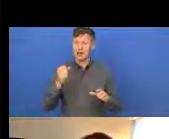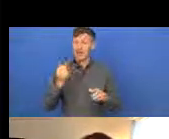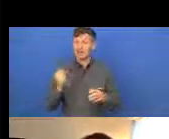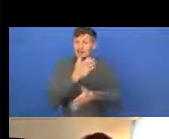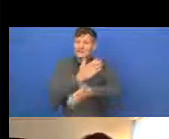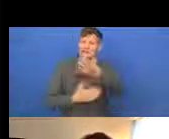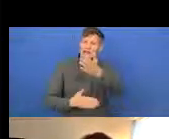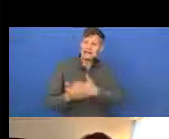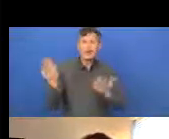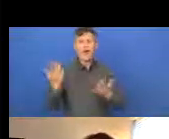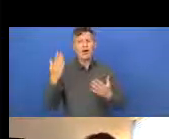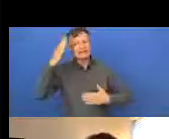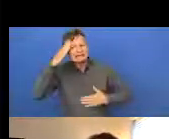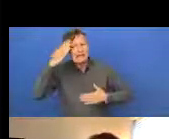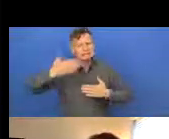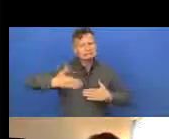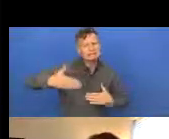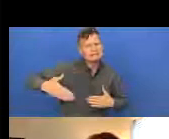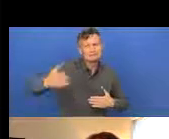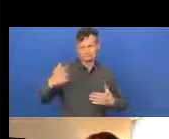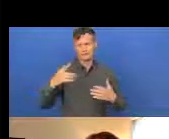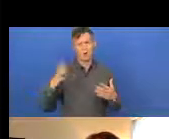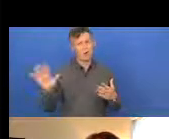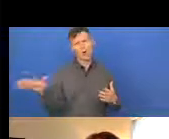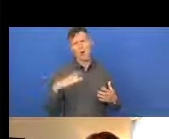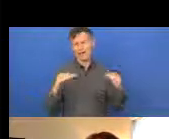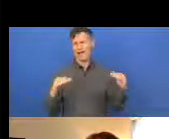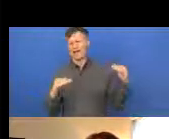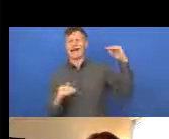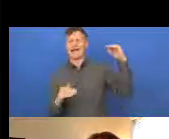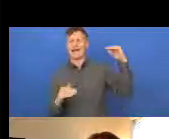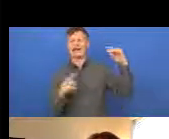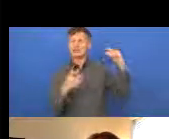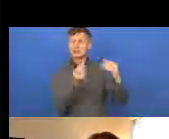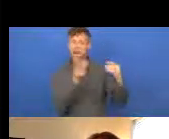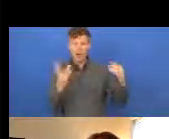every single country. And in some cases, the rates were almost double.